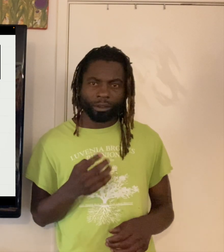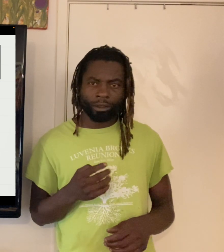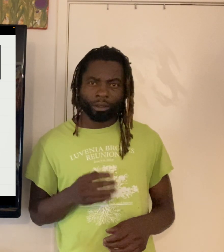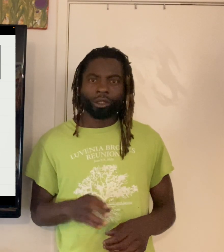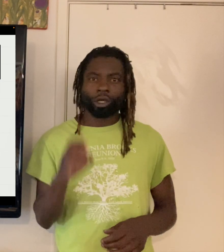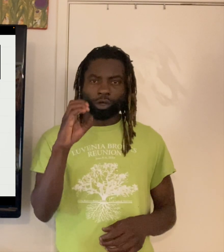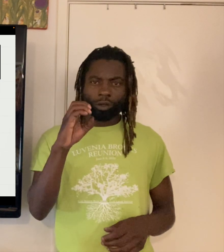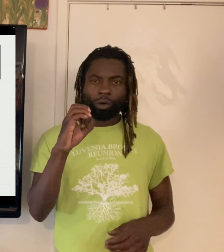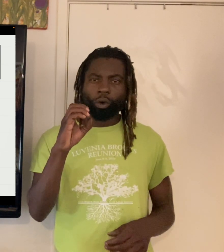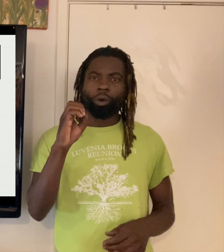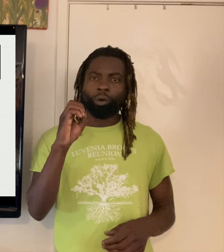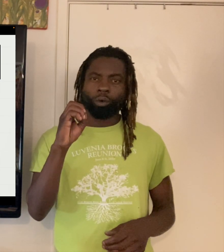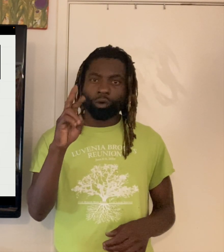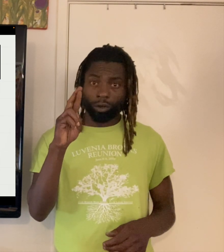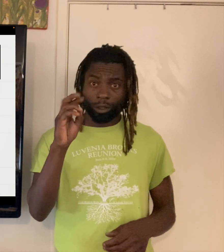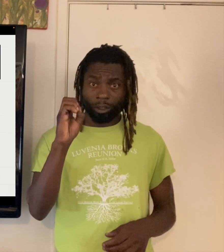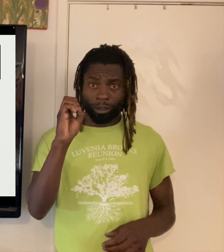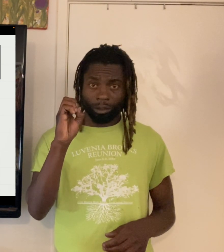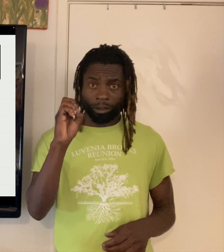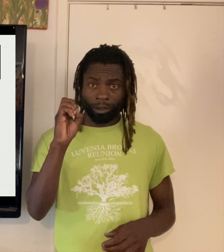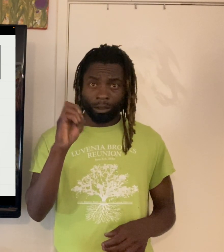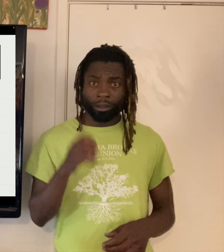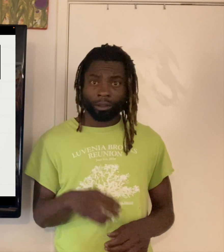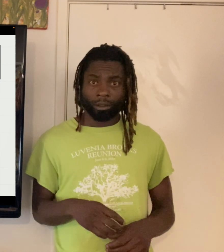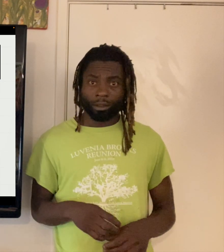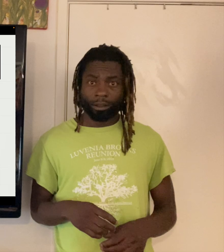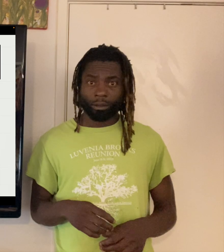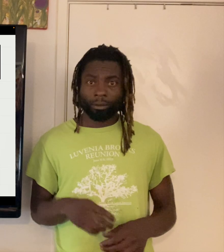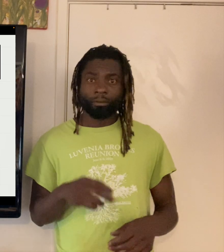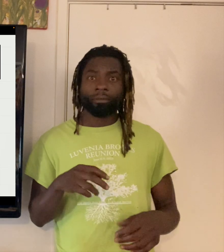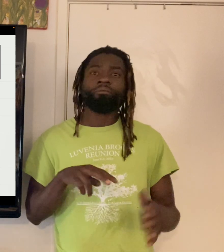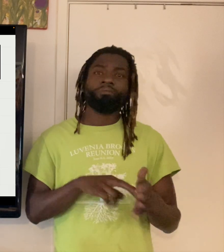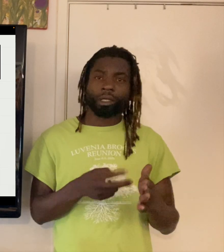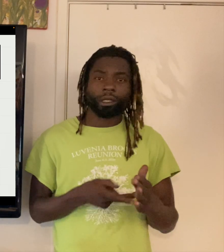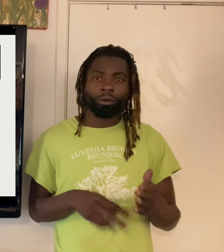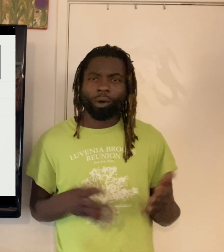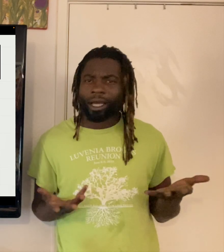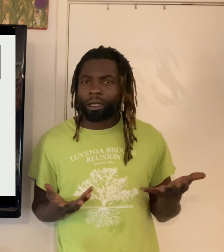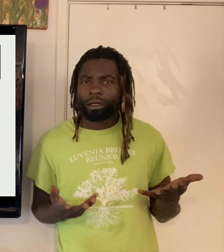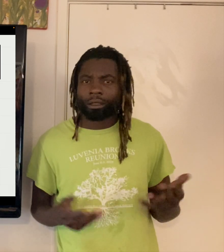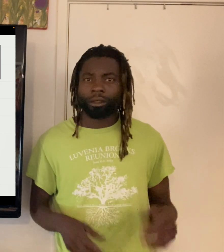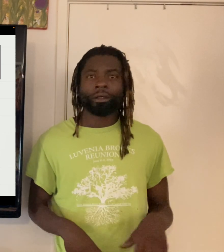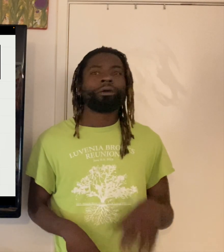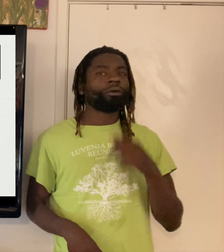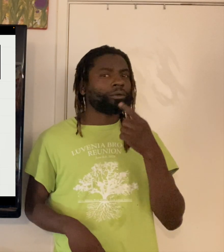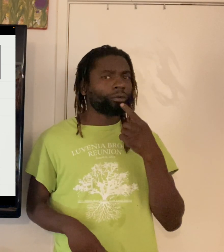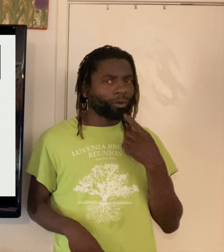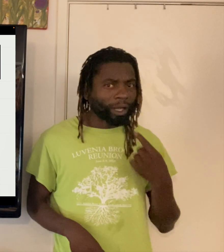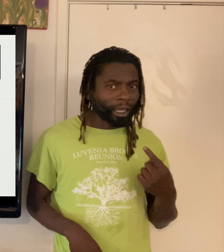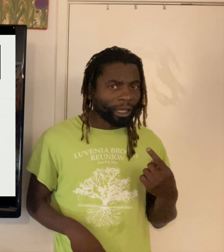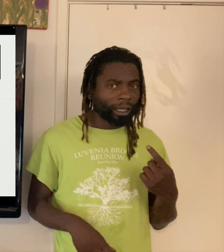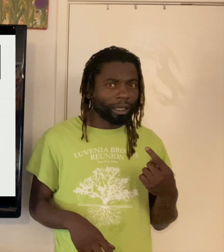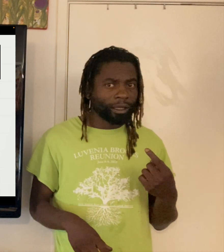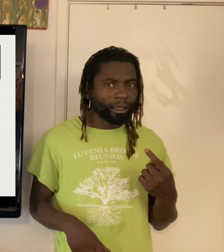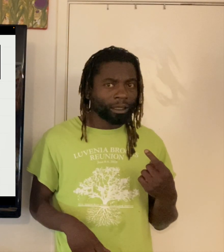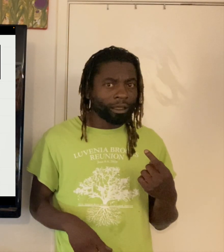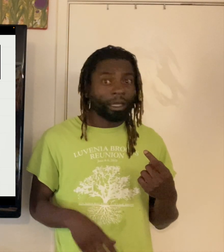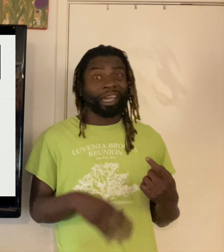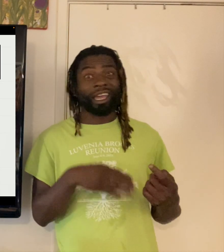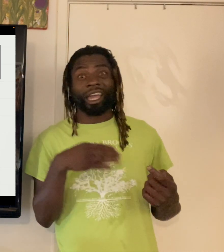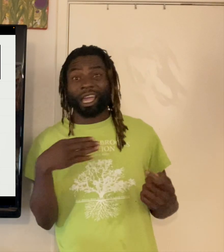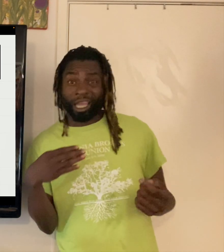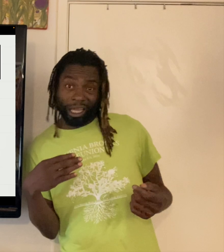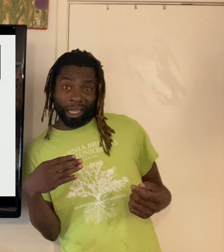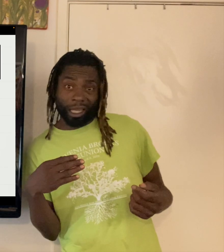the pattern. It is not just the red that happens again and again, and it is not just the blue that happens again